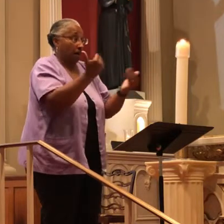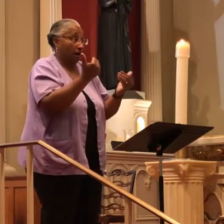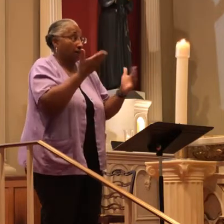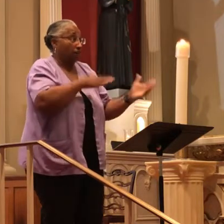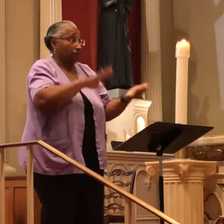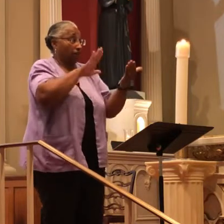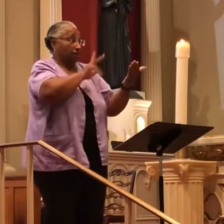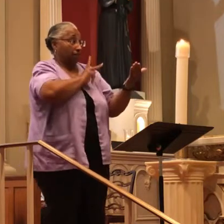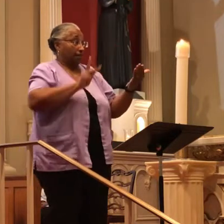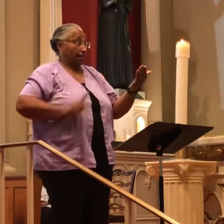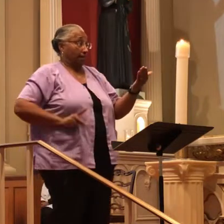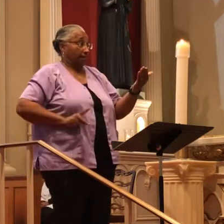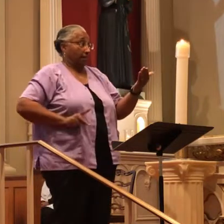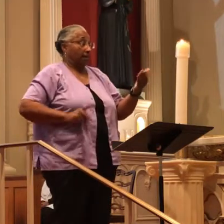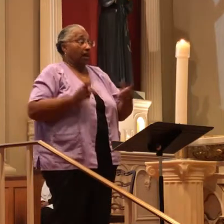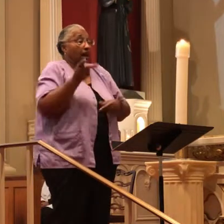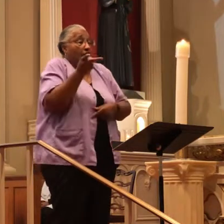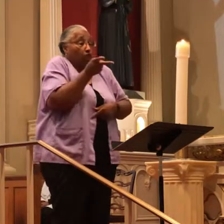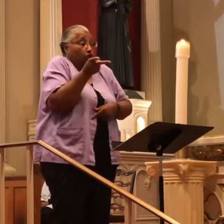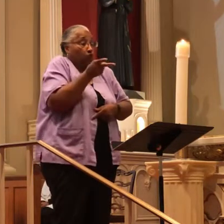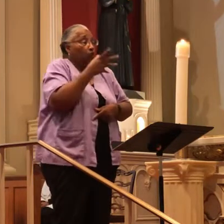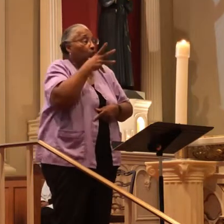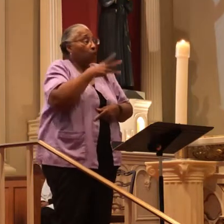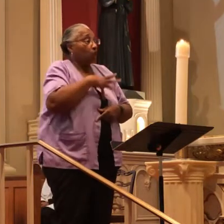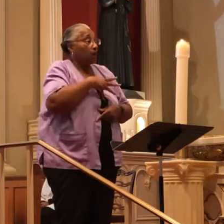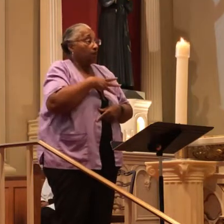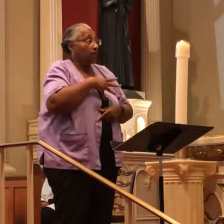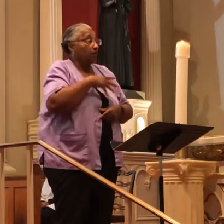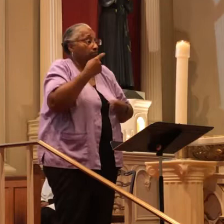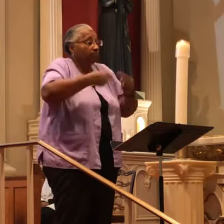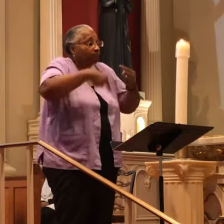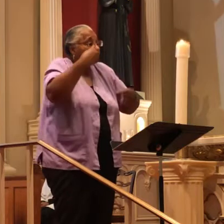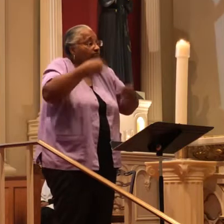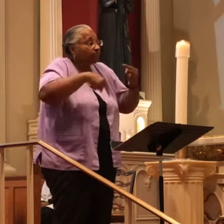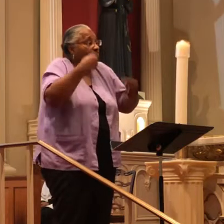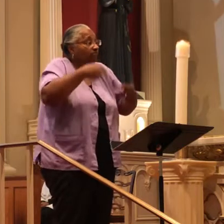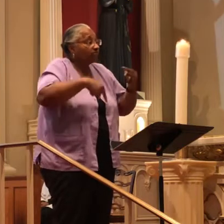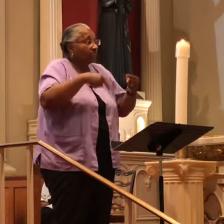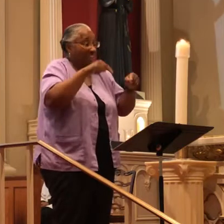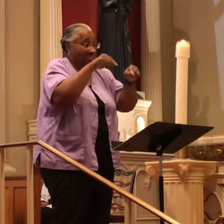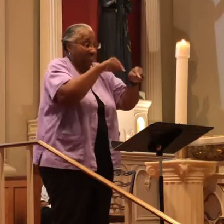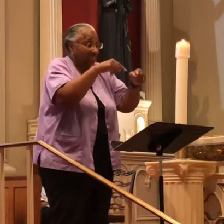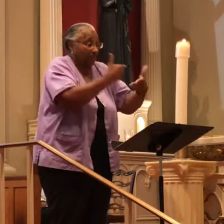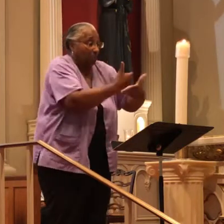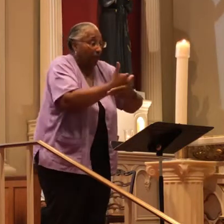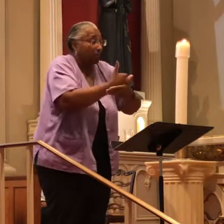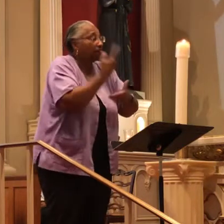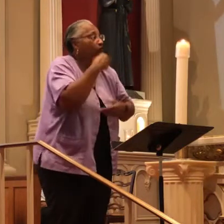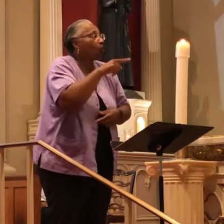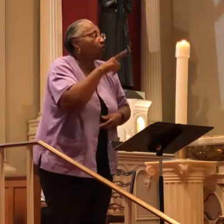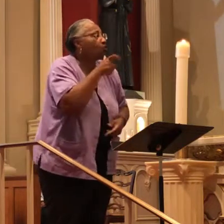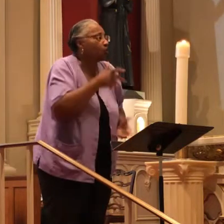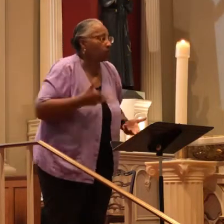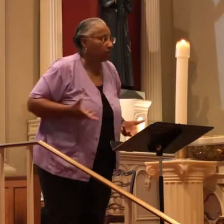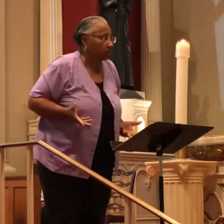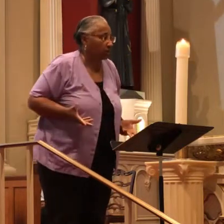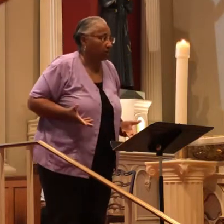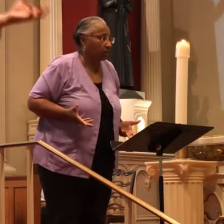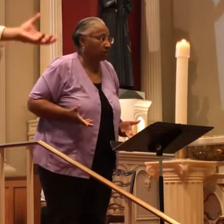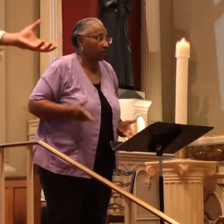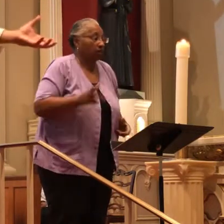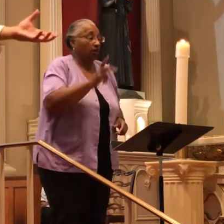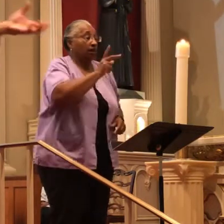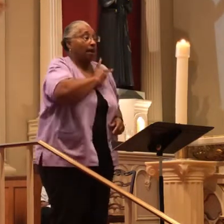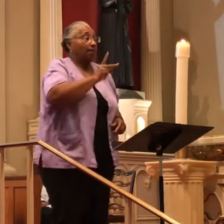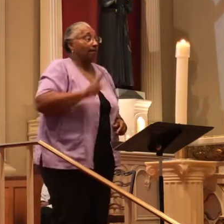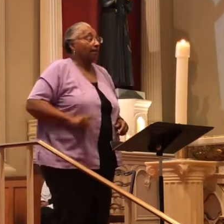child is this baby. And Solomon says, well, I got the solution. Let's cut the baby in half. And we'll give